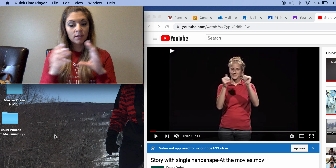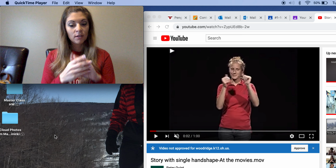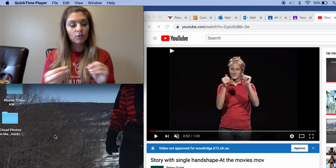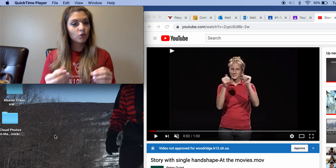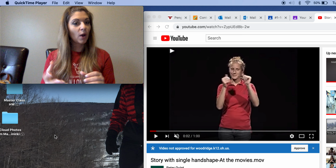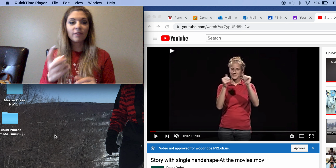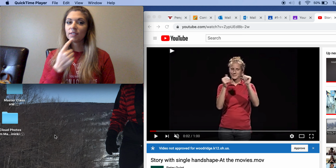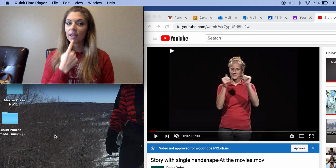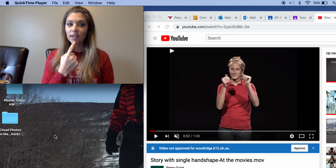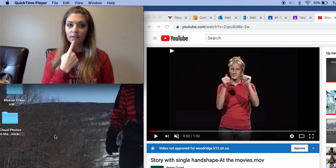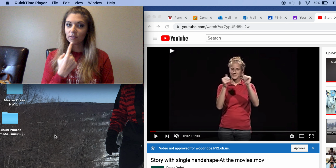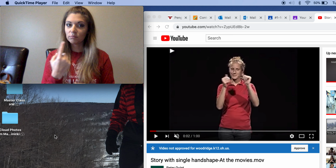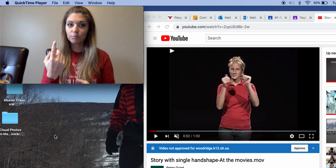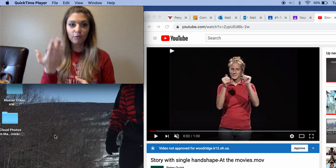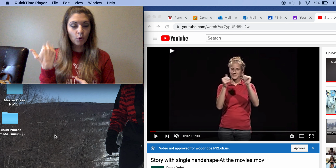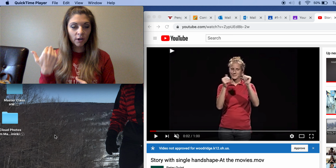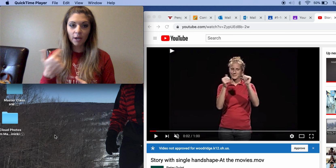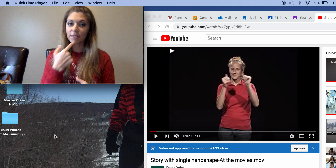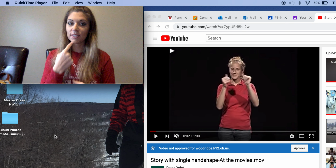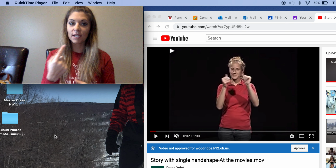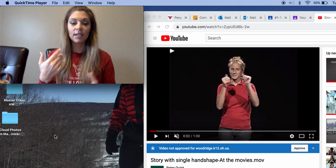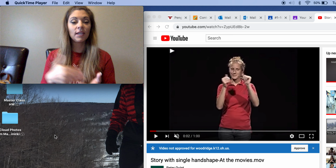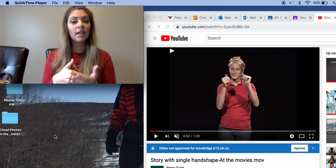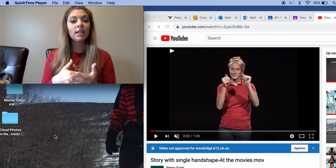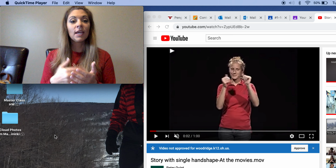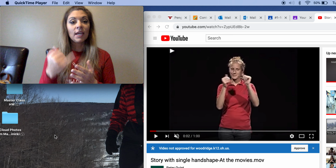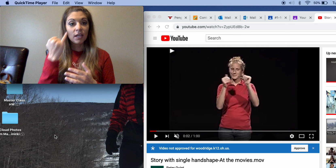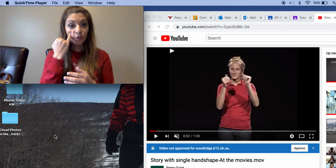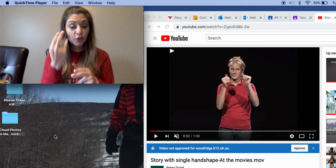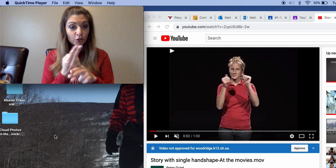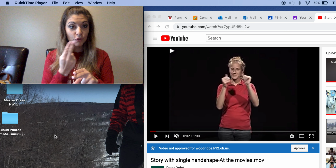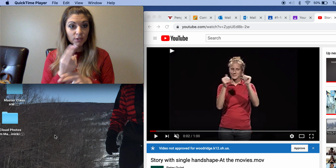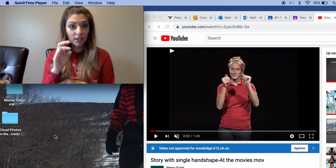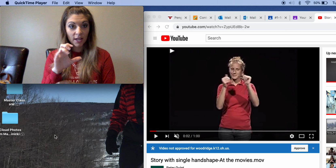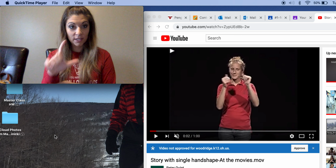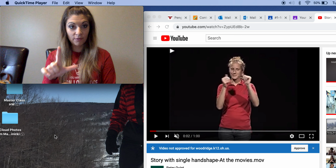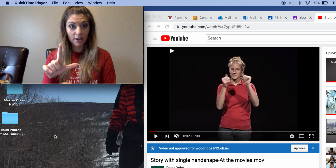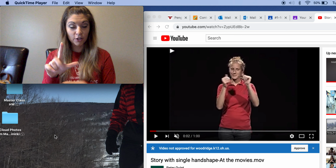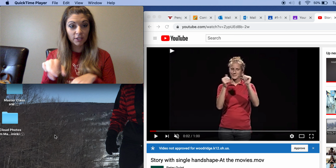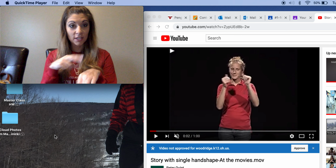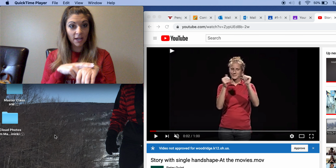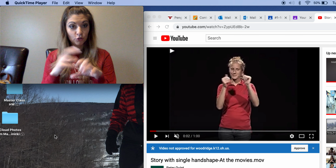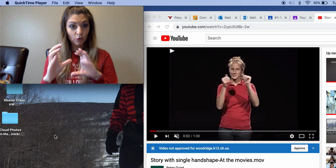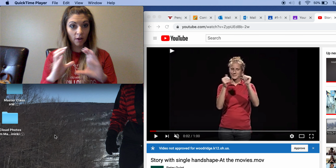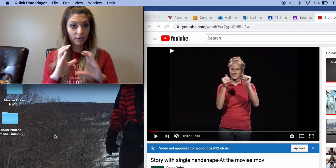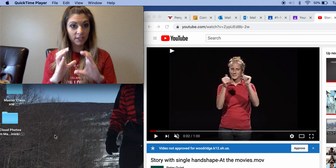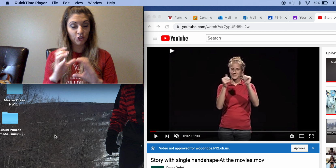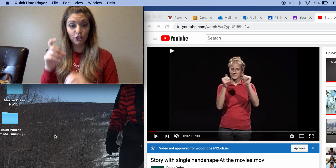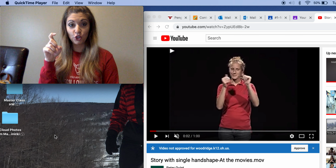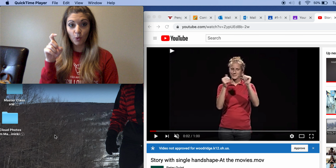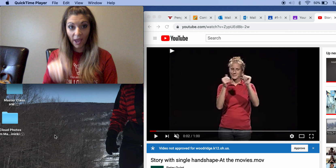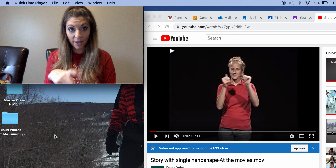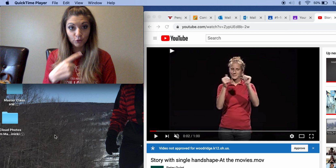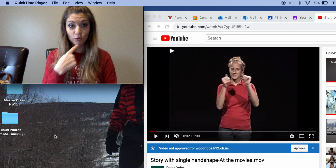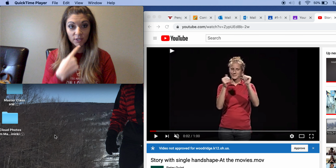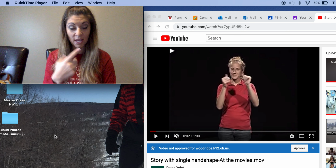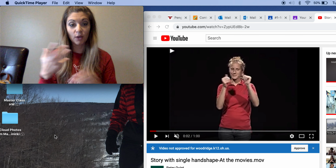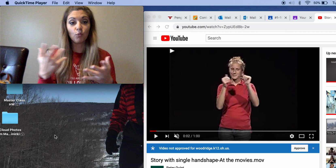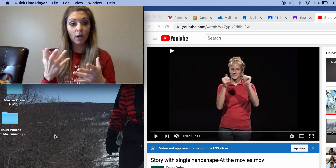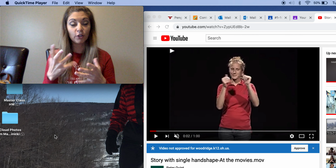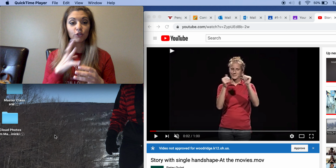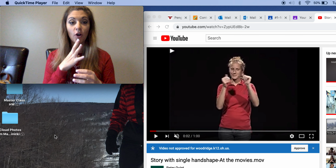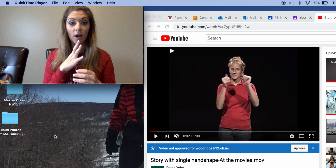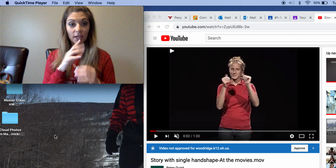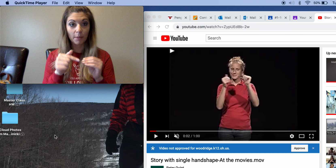story. So I've said it before, I'm going to say it again. If you're using classifiers in natural conversation, you have to